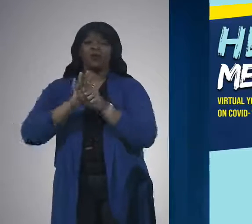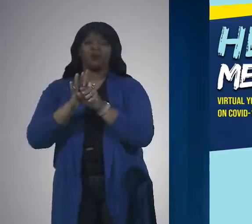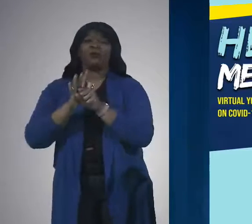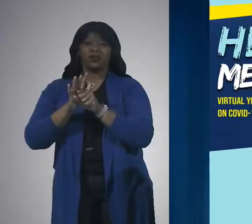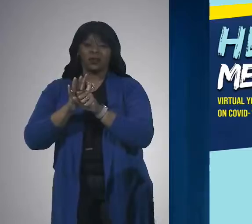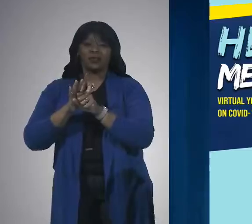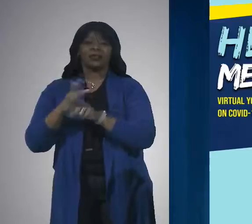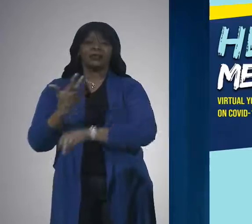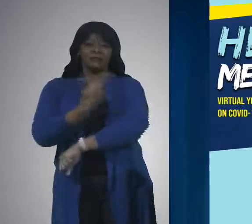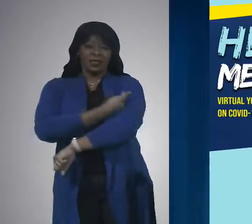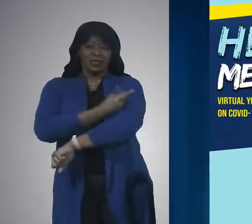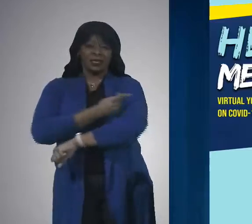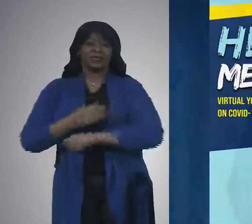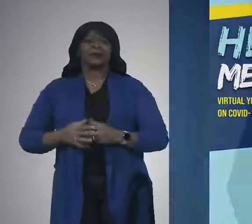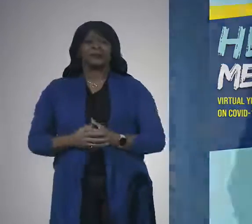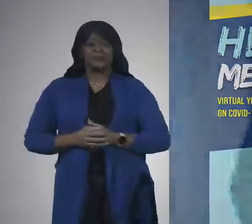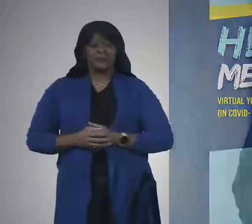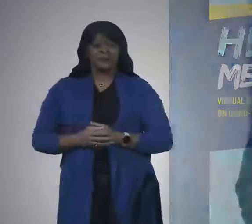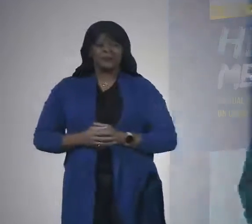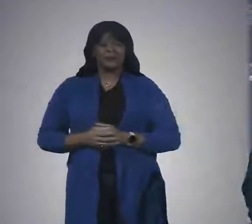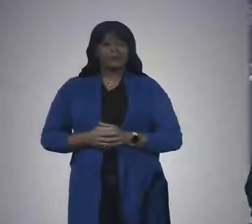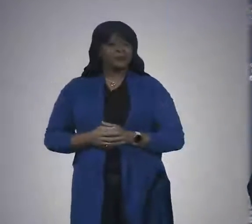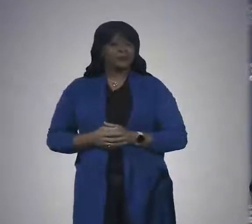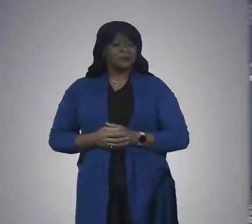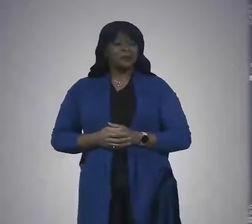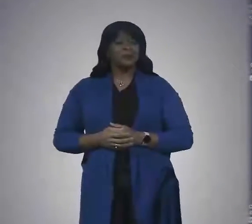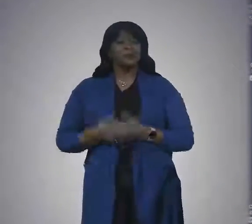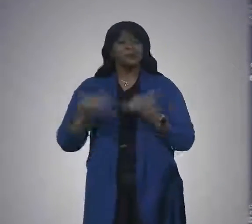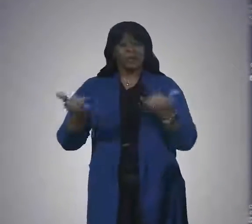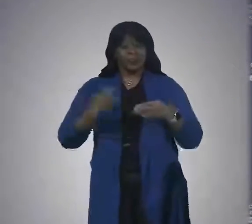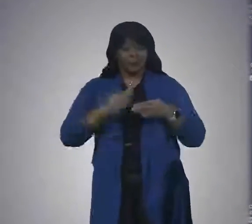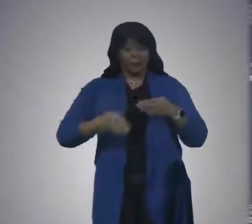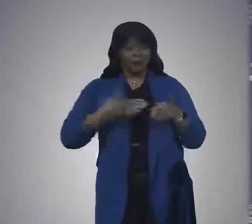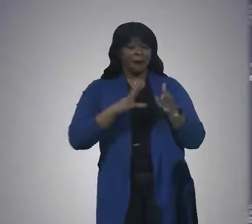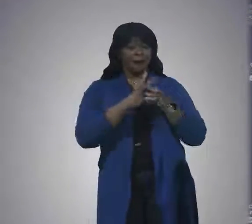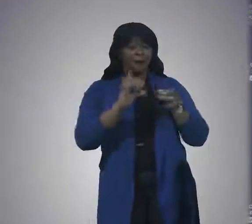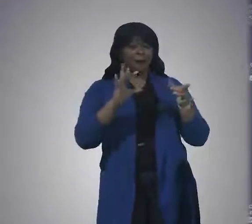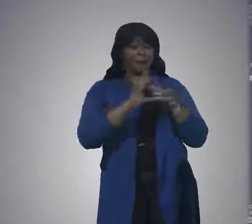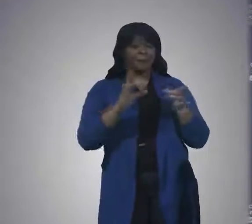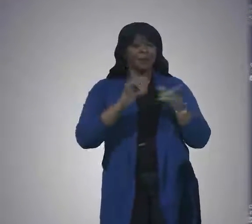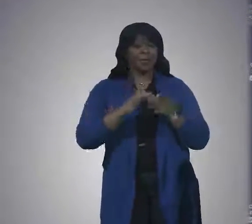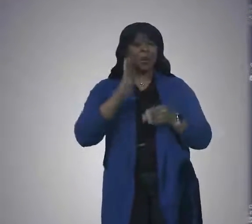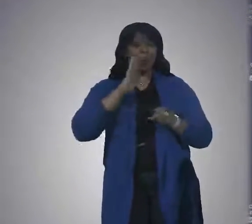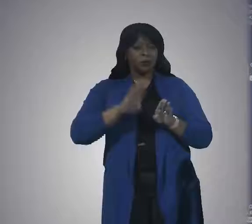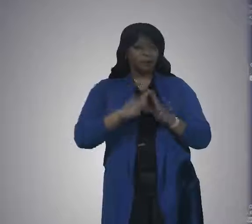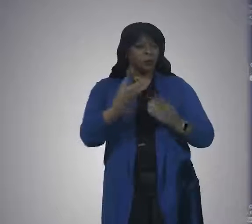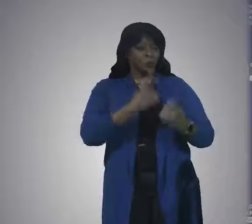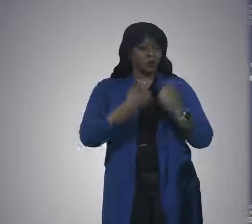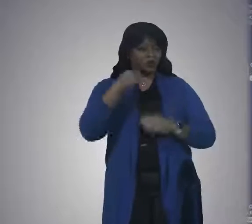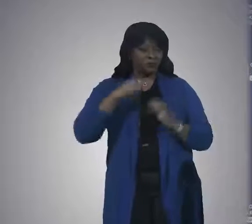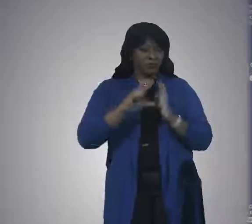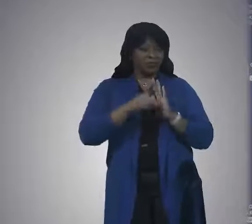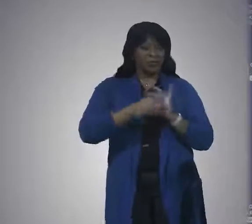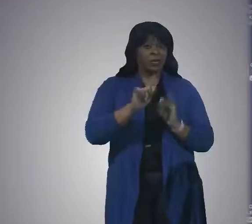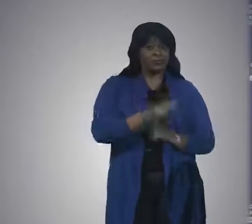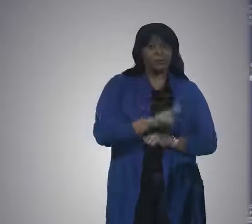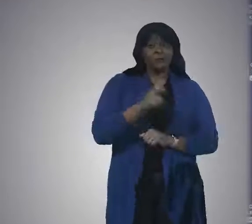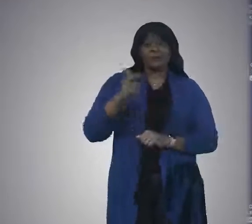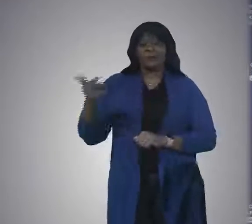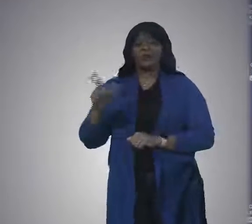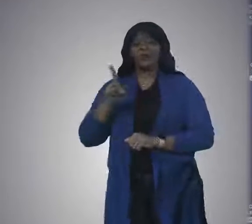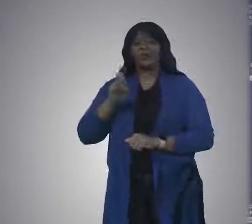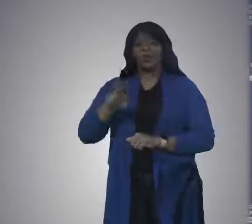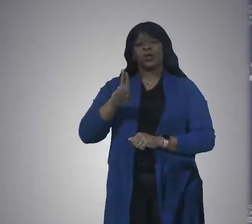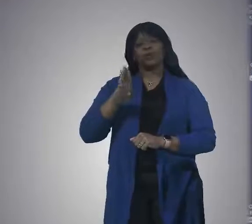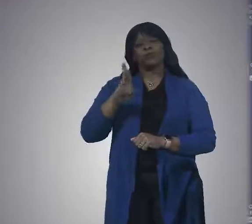COVID-19 vaccines. And so I will end my comments there. I'll be back for questions if there are any. For now, I will turn it over to